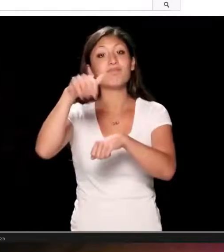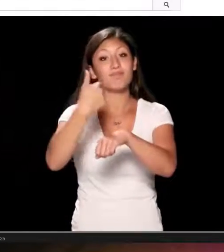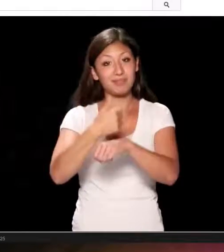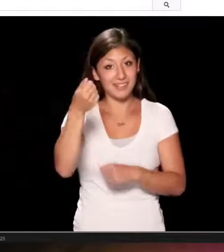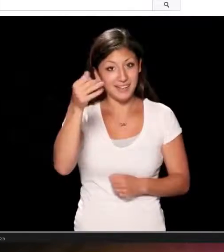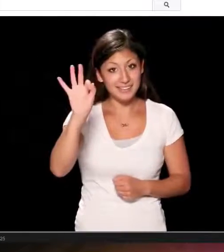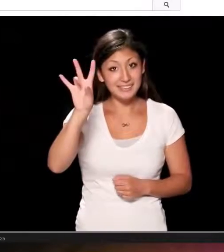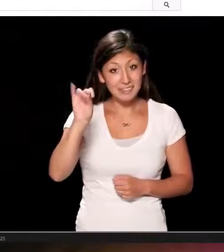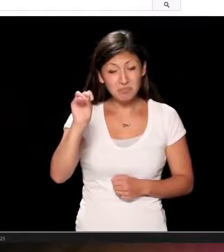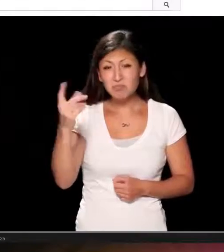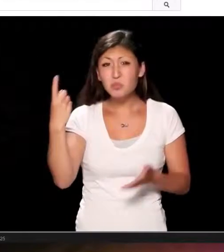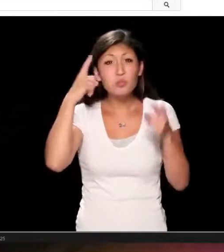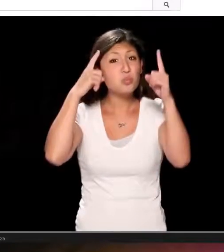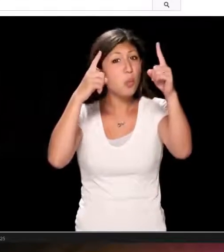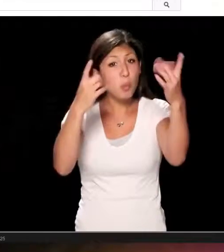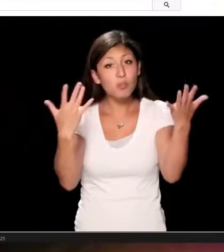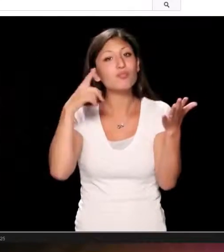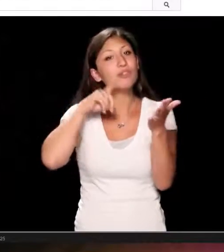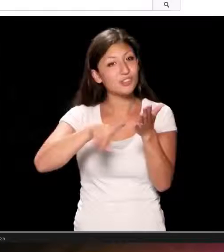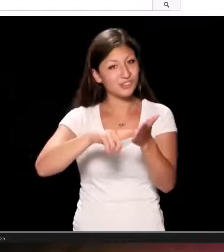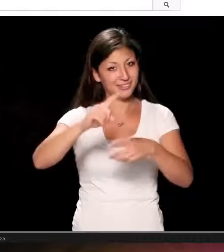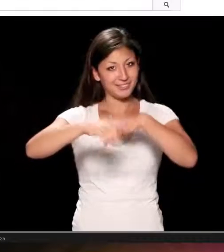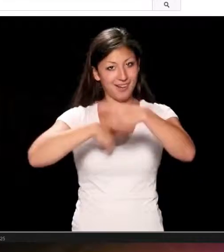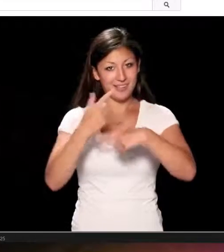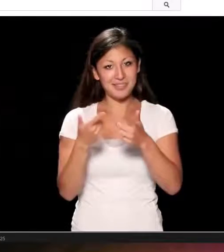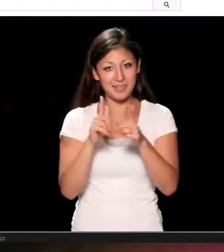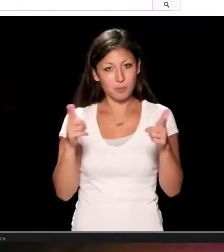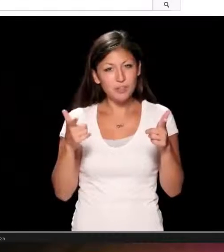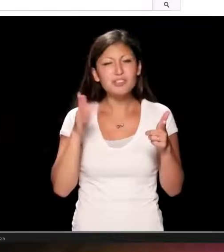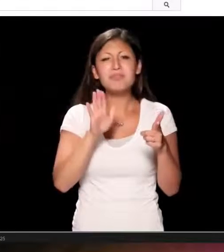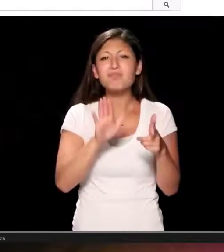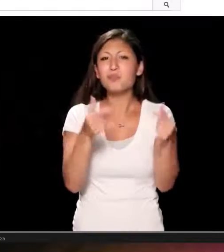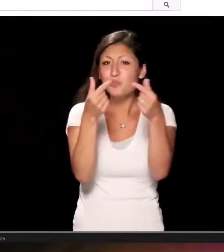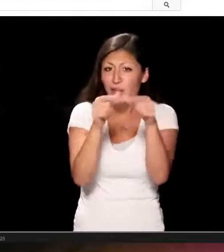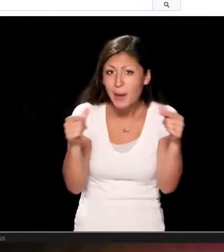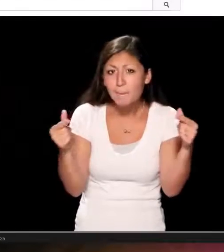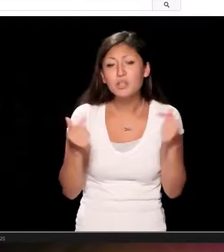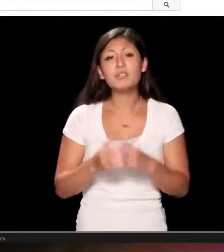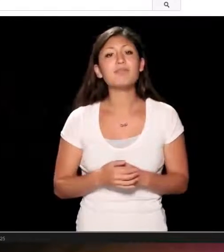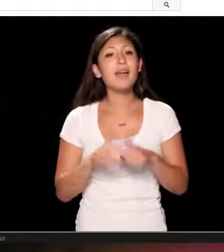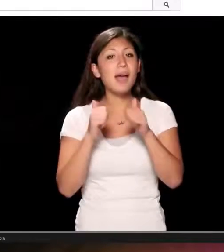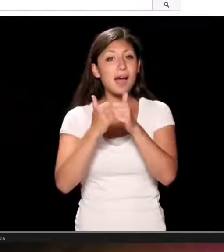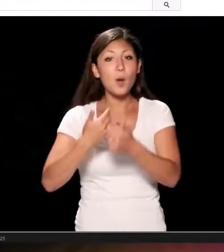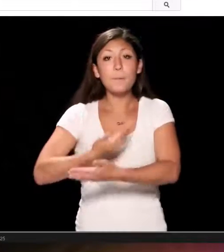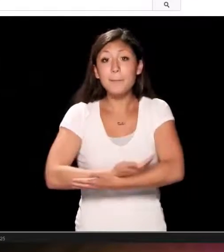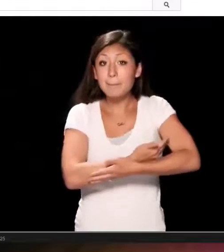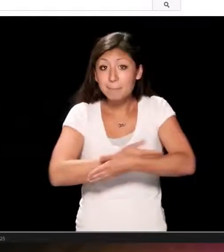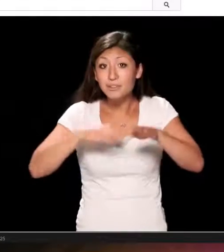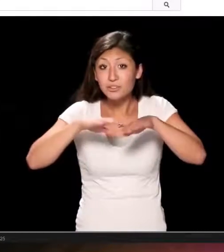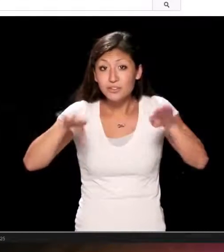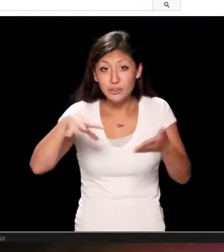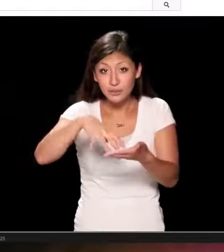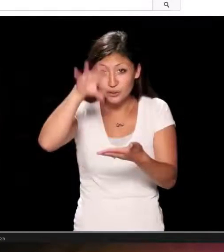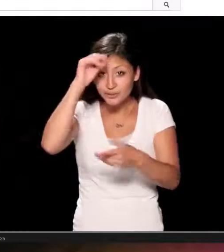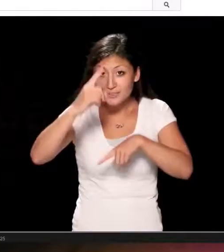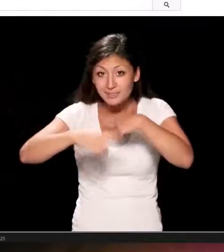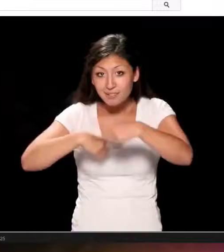LCN in relation with the brain can set up in 1970 something. It's about